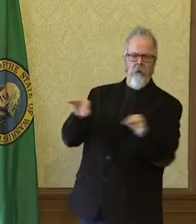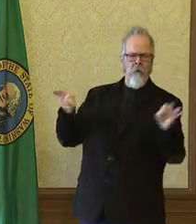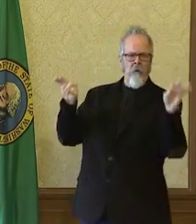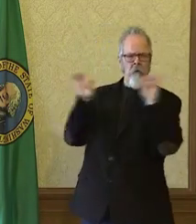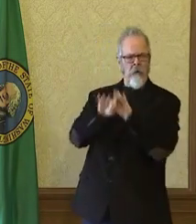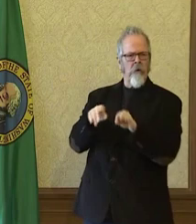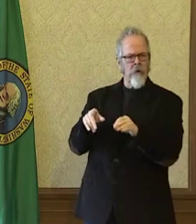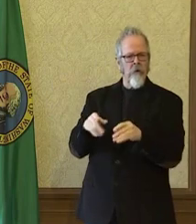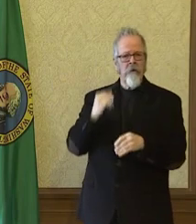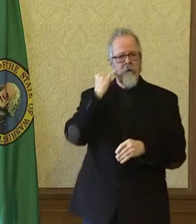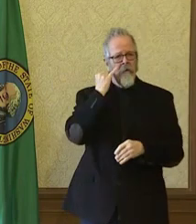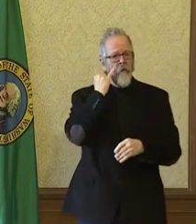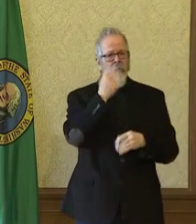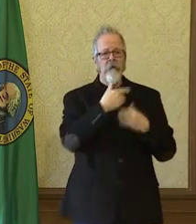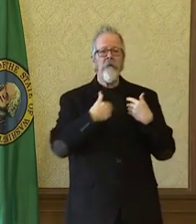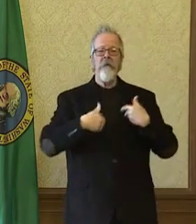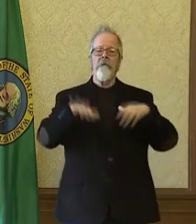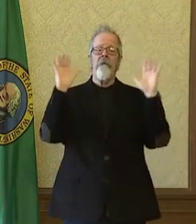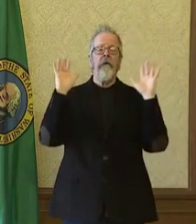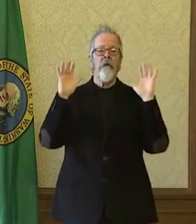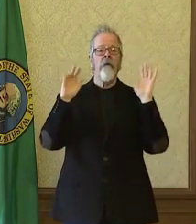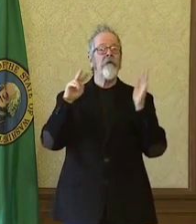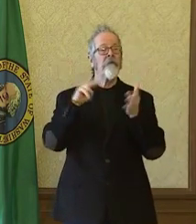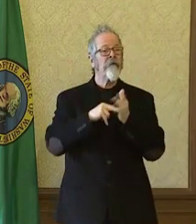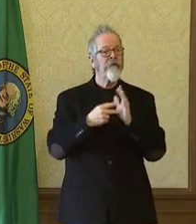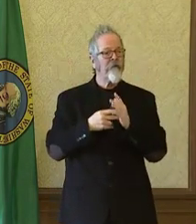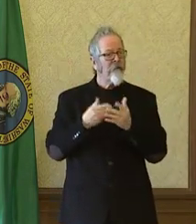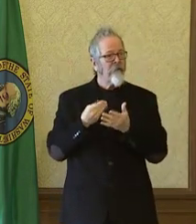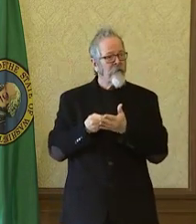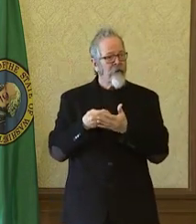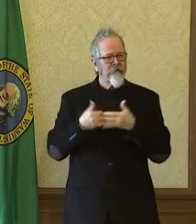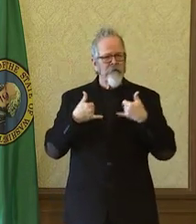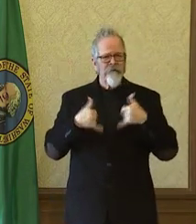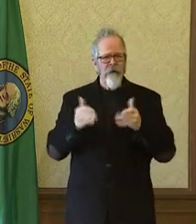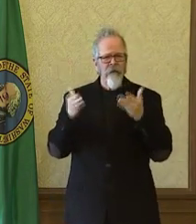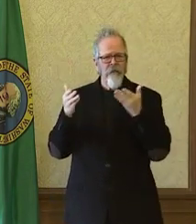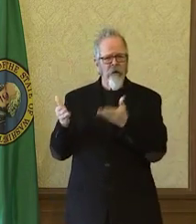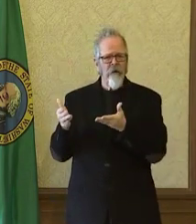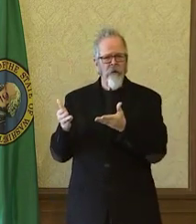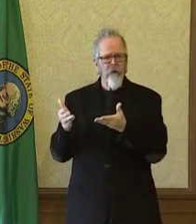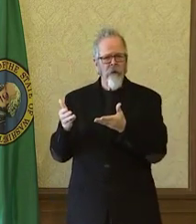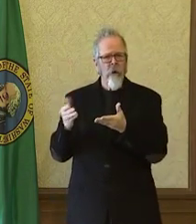in. For more information, you can go to